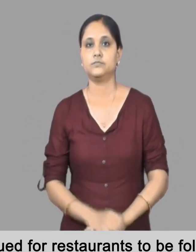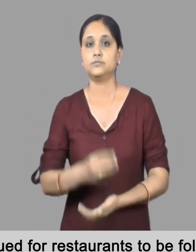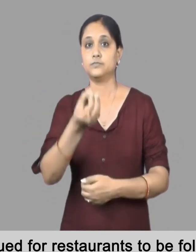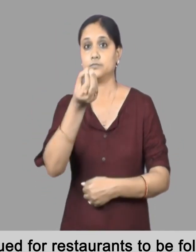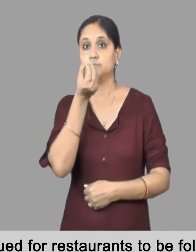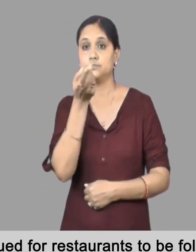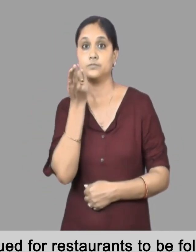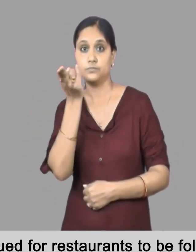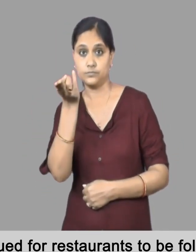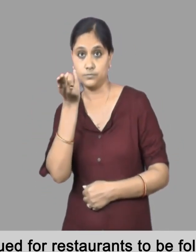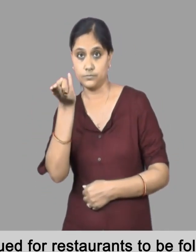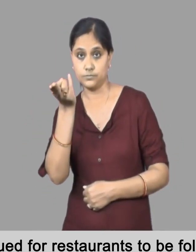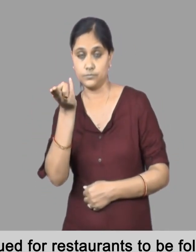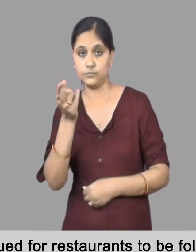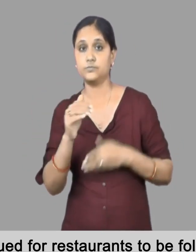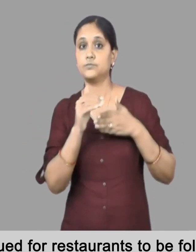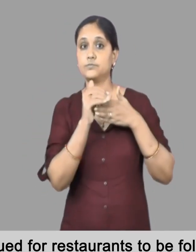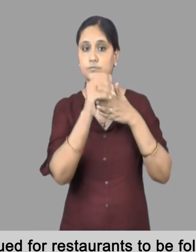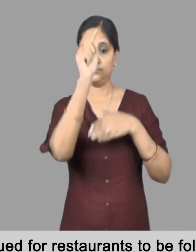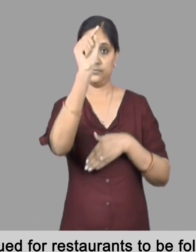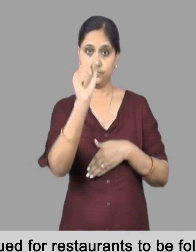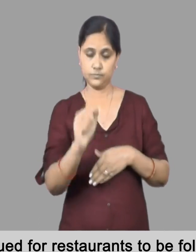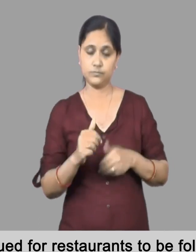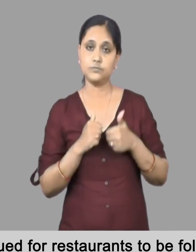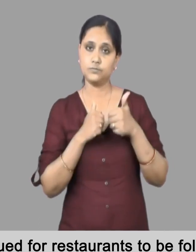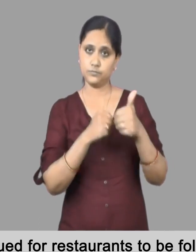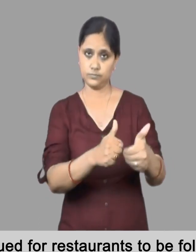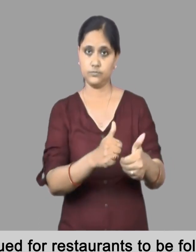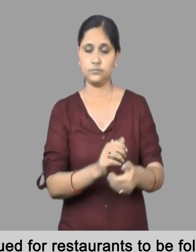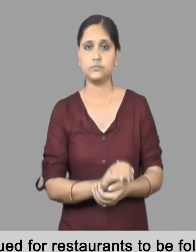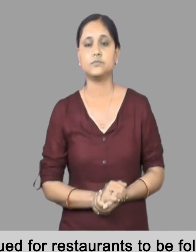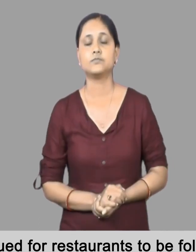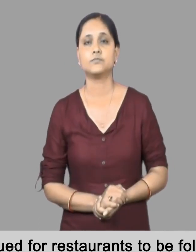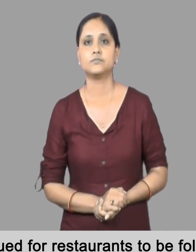Detailed guidelines issued for restaurants to be followed.